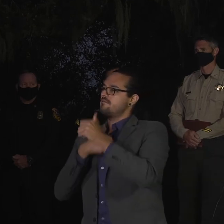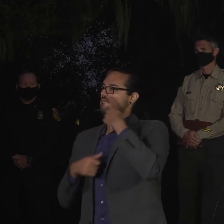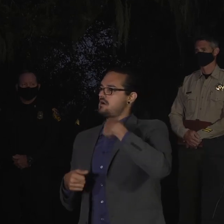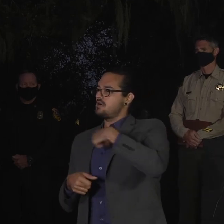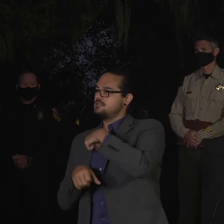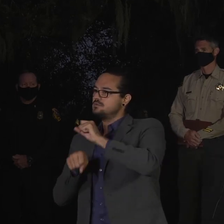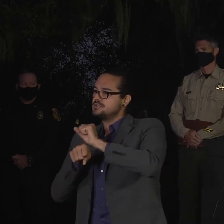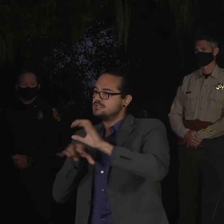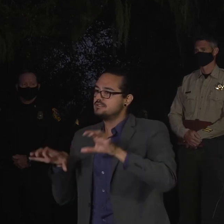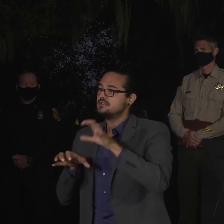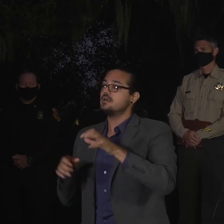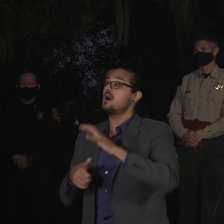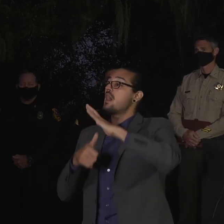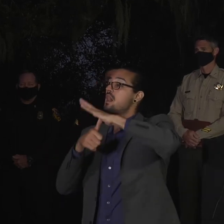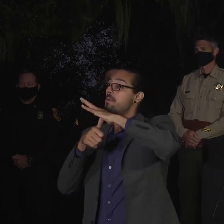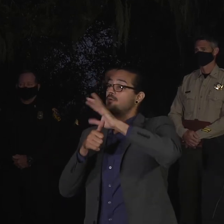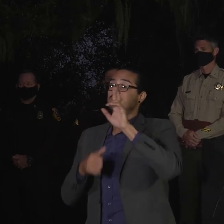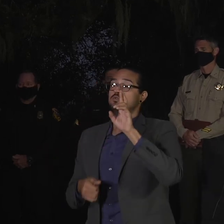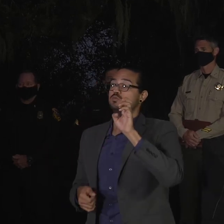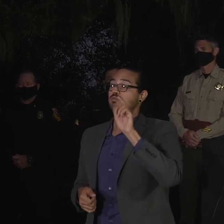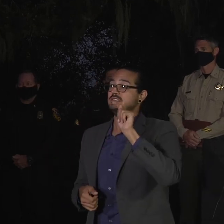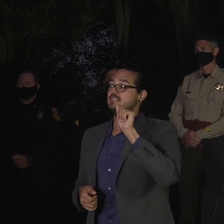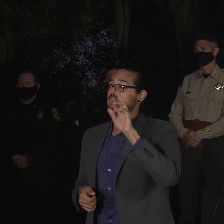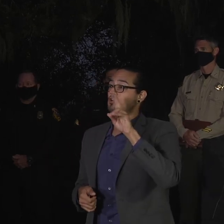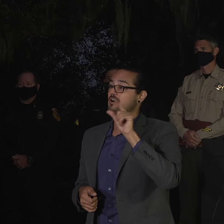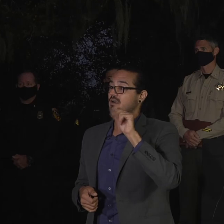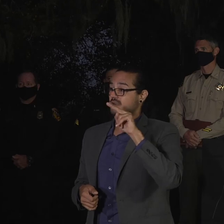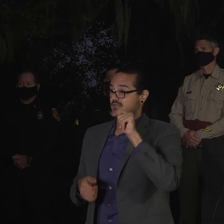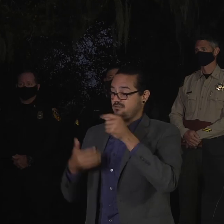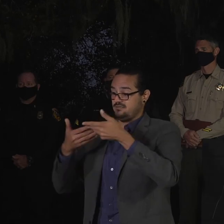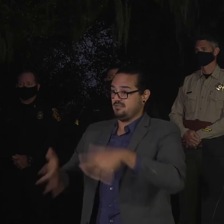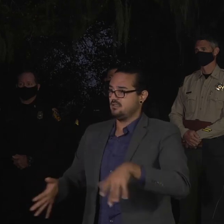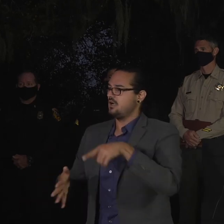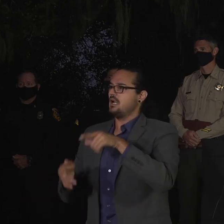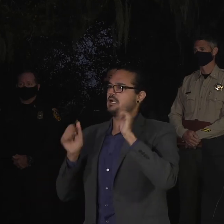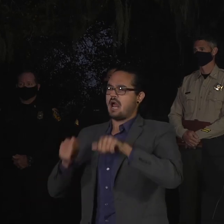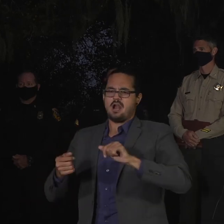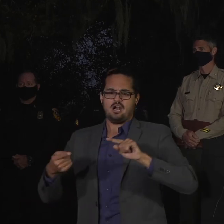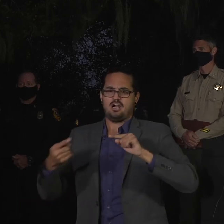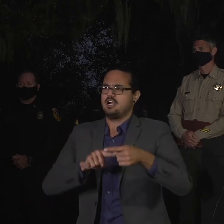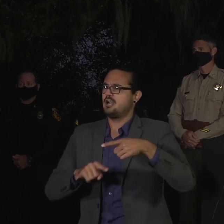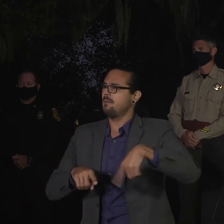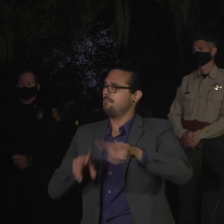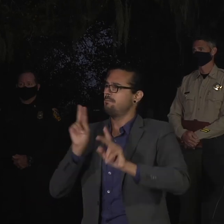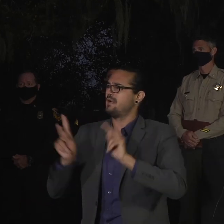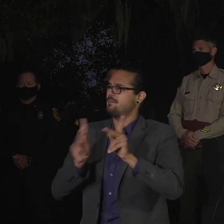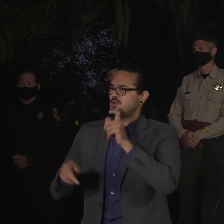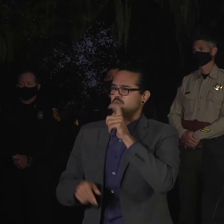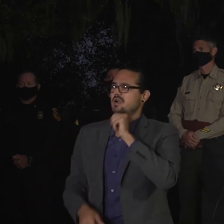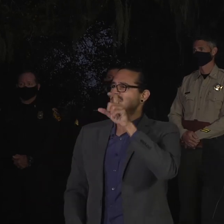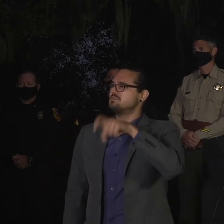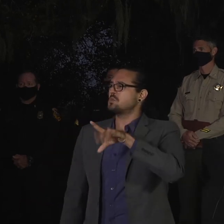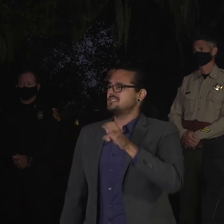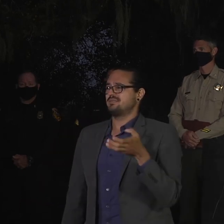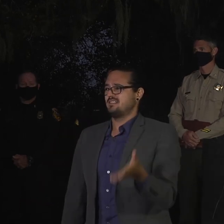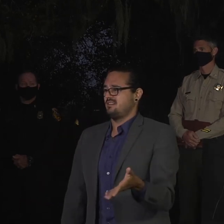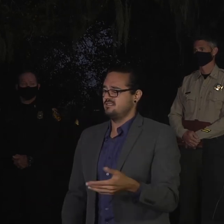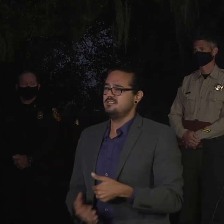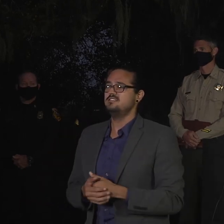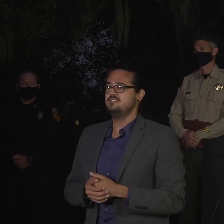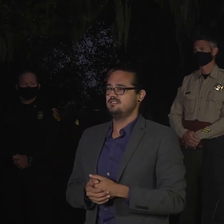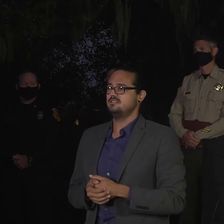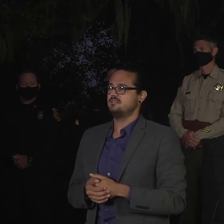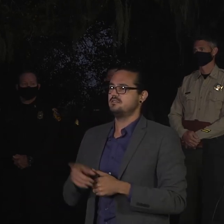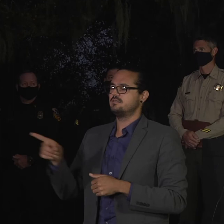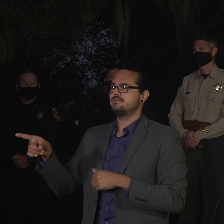that for us is really hard to accept. And to follow that up, have you had any injuries at all reported as a result of some of that renegade